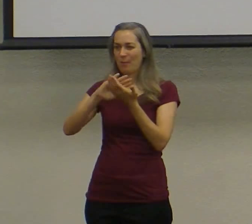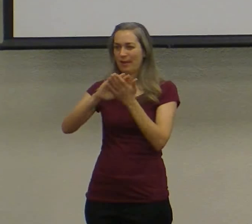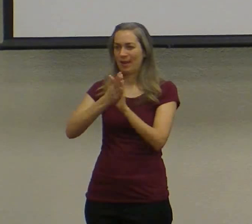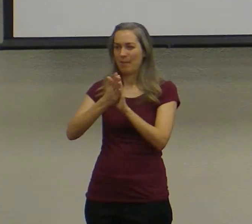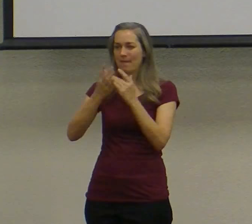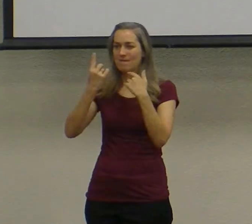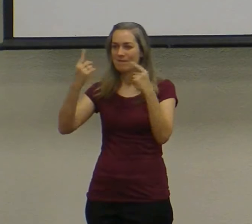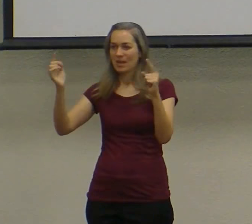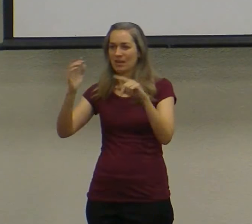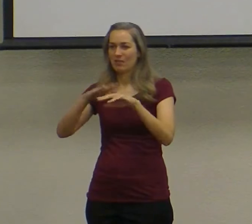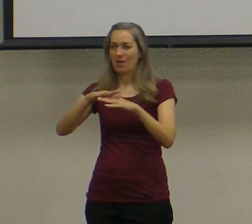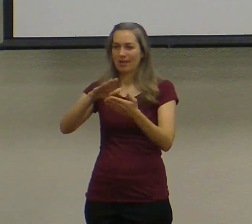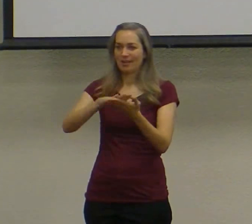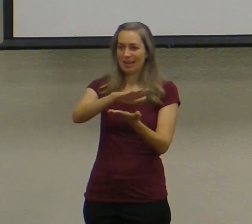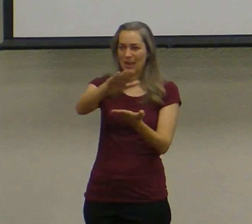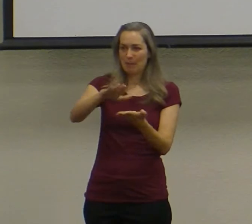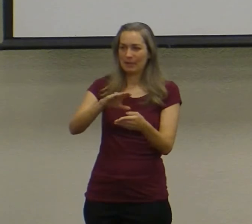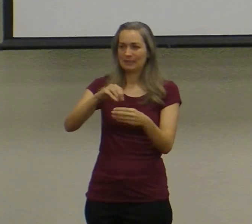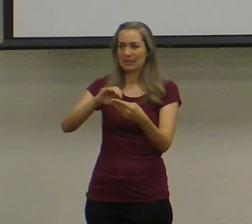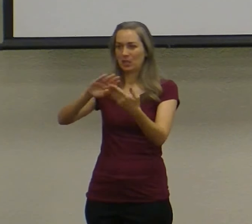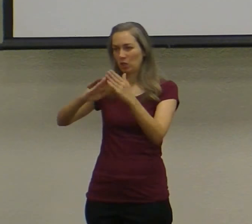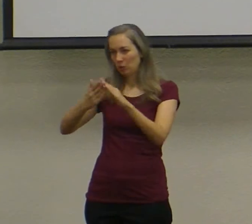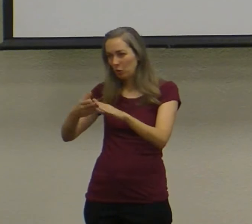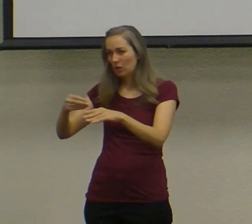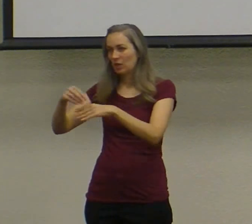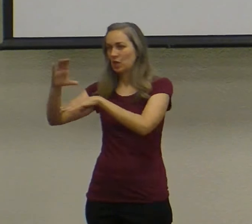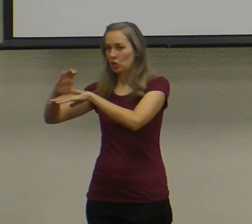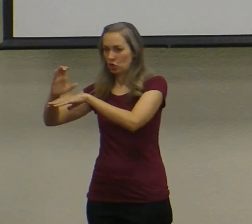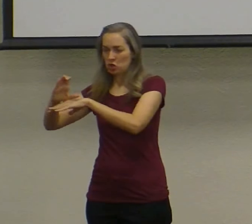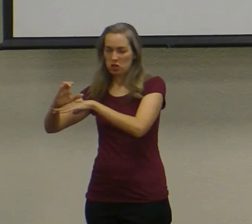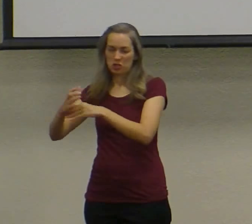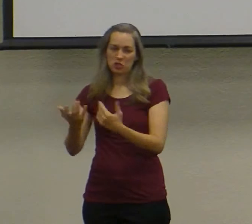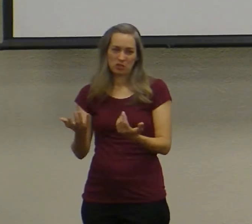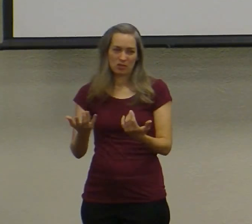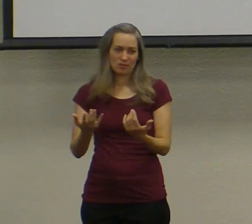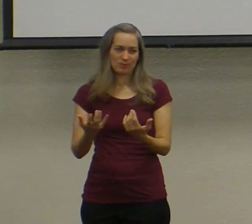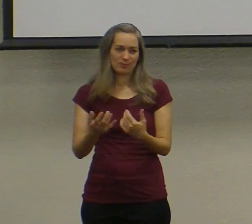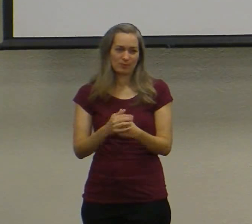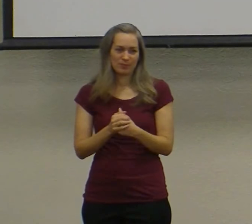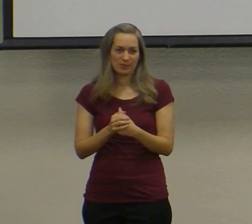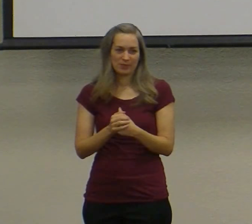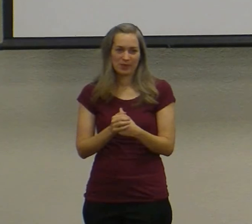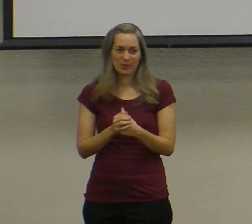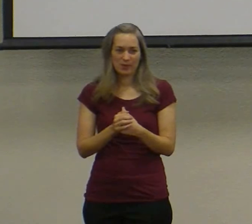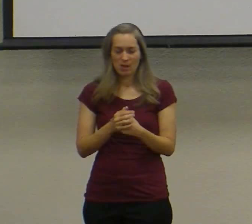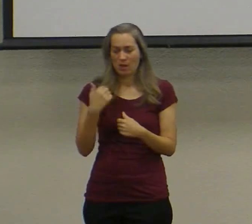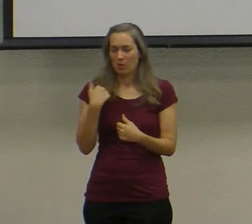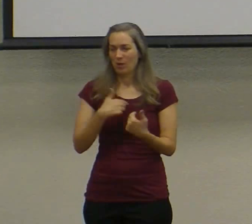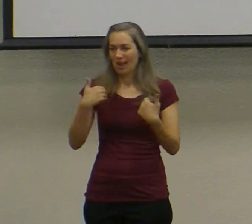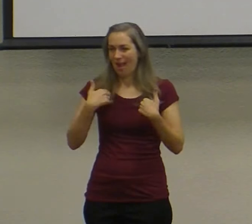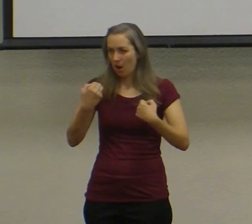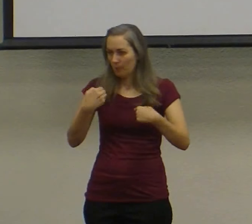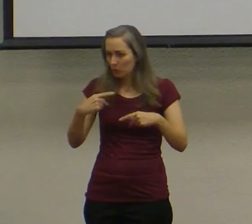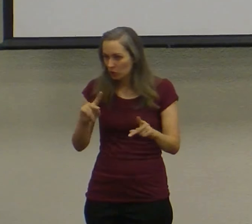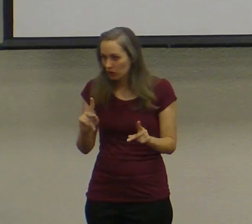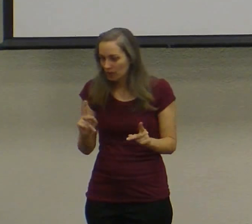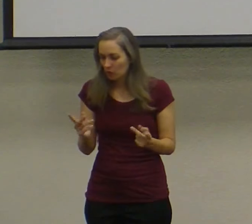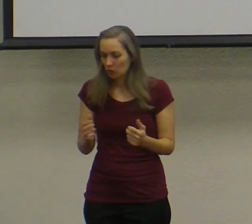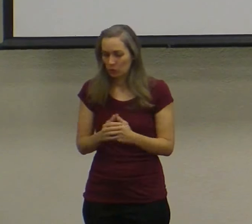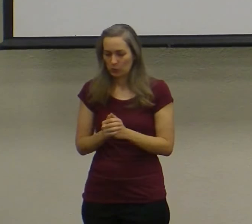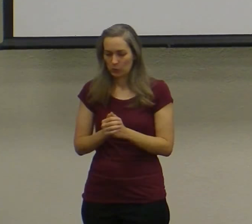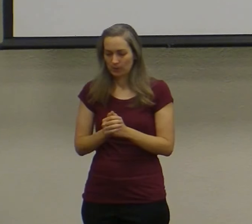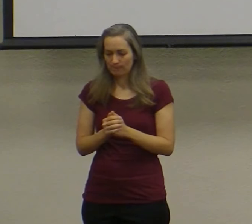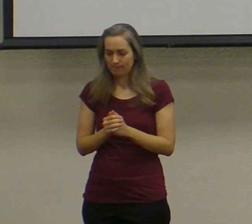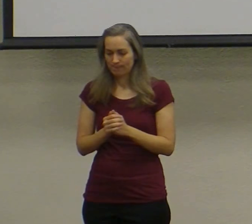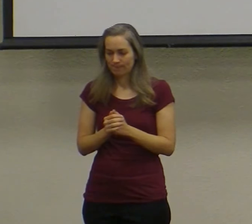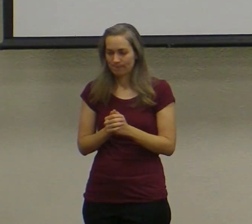community and then within the congregation. And so really kind of four strategies with taking the gospel. We got a chance to kind of